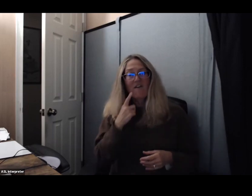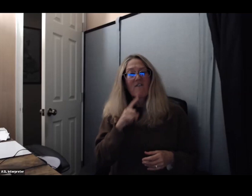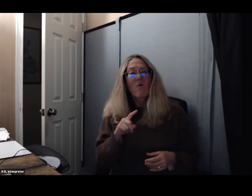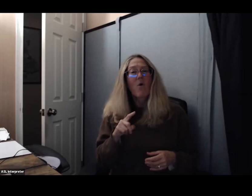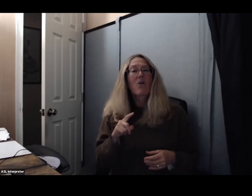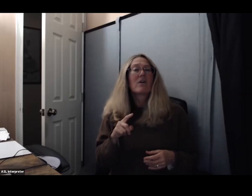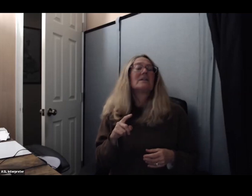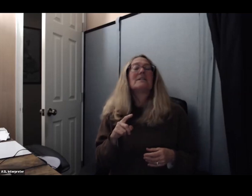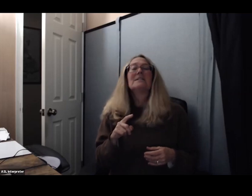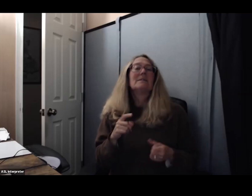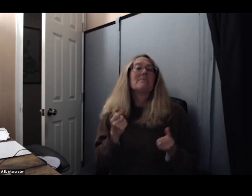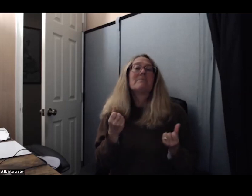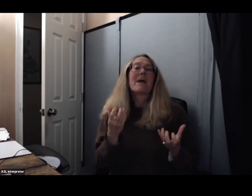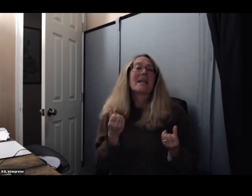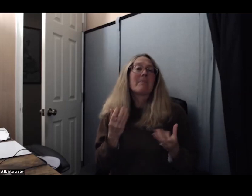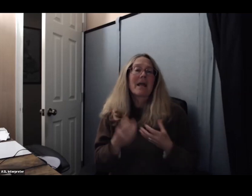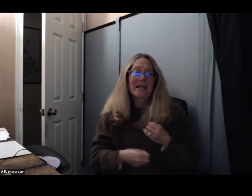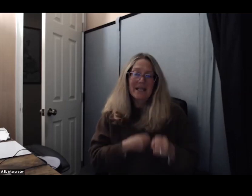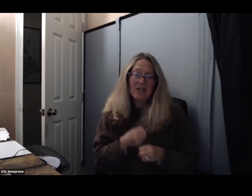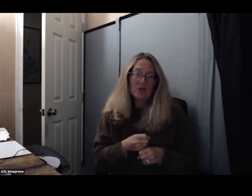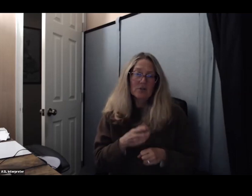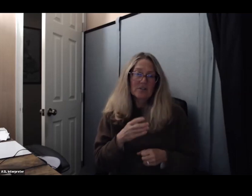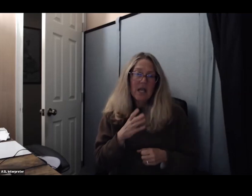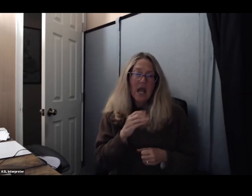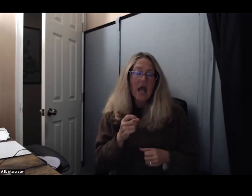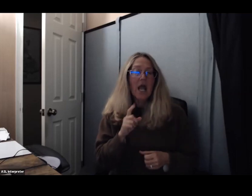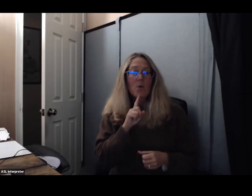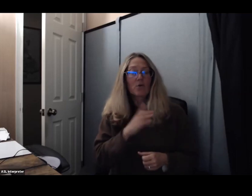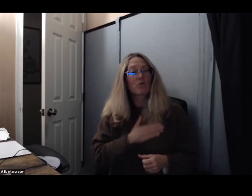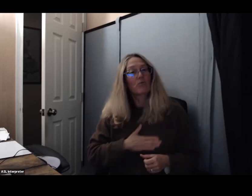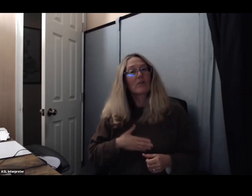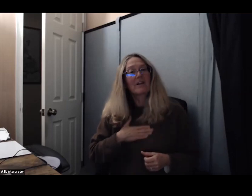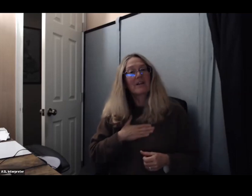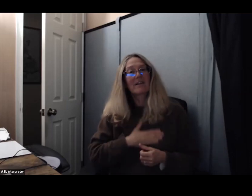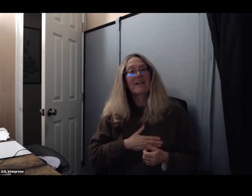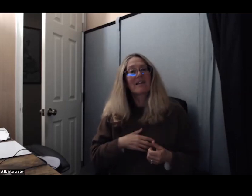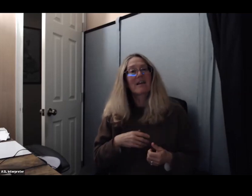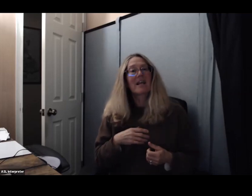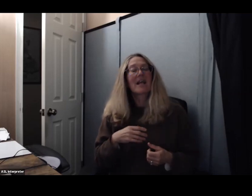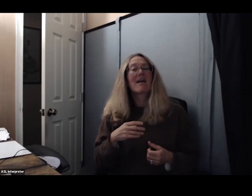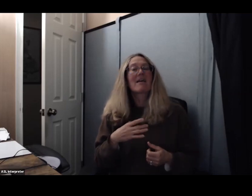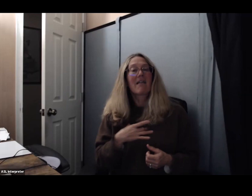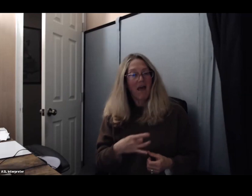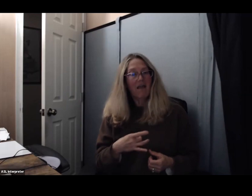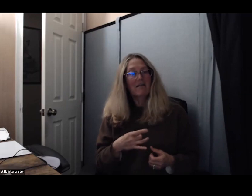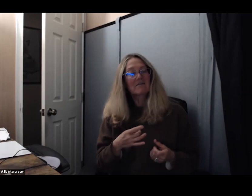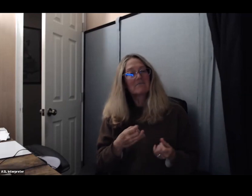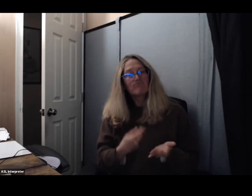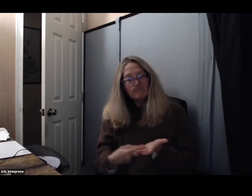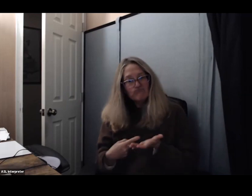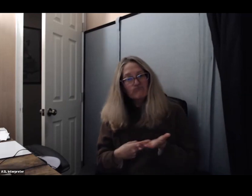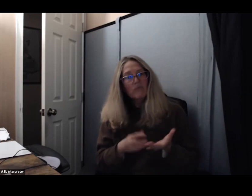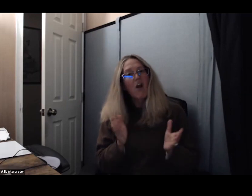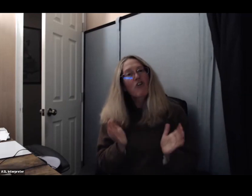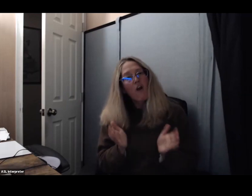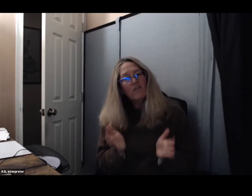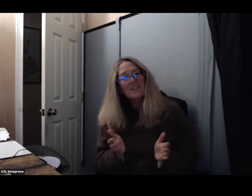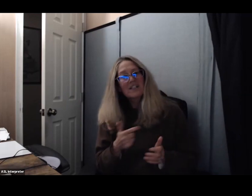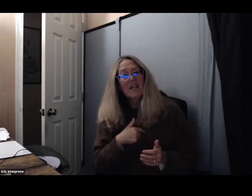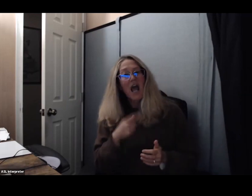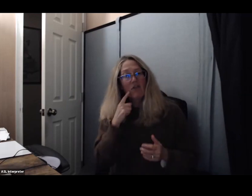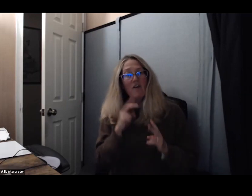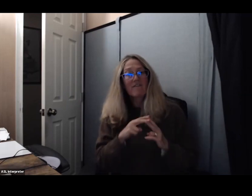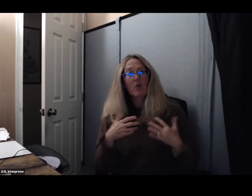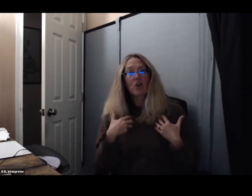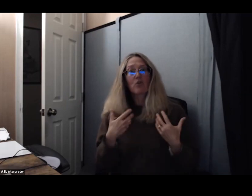And this happens across the country, but I would really like us to have a conversation about this. And I thought it was courageous